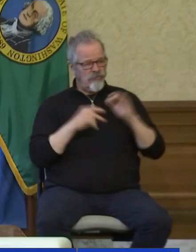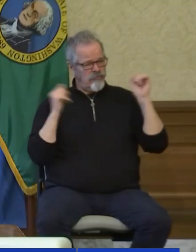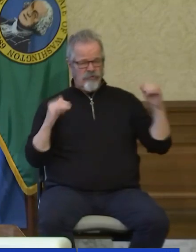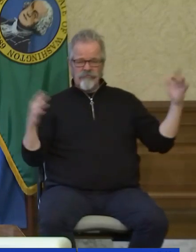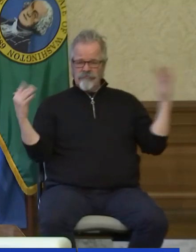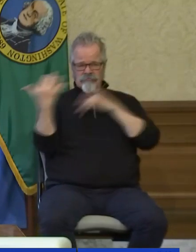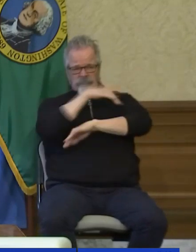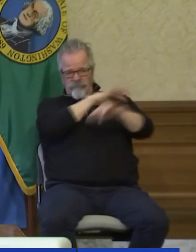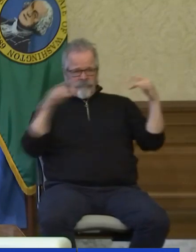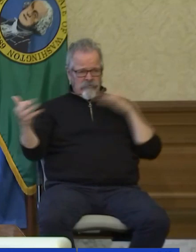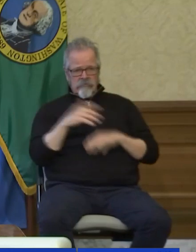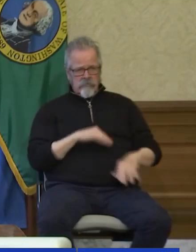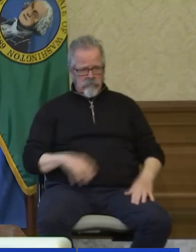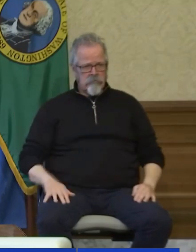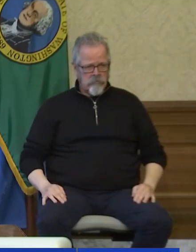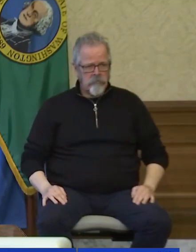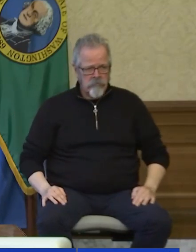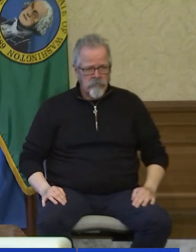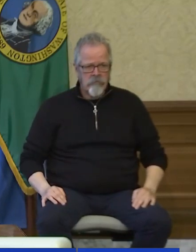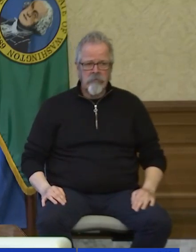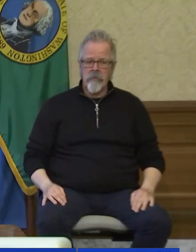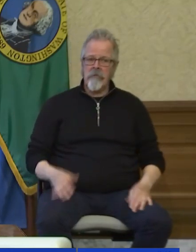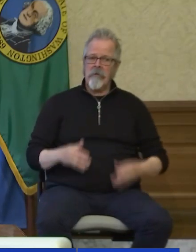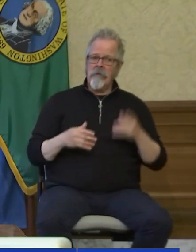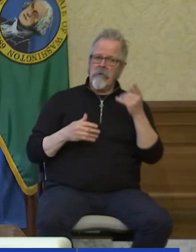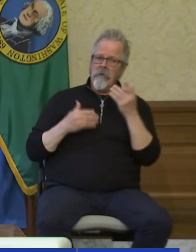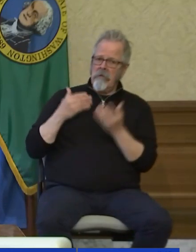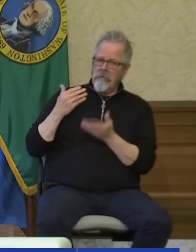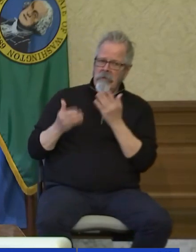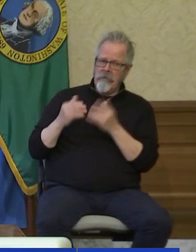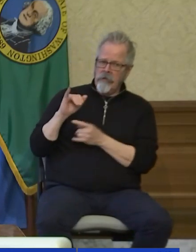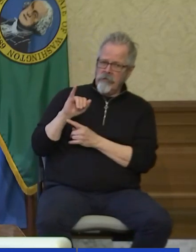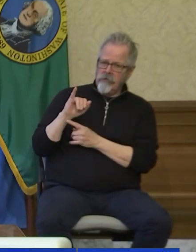to add. John or Rocky, do you have anything to add to that?